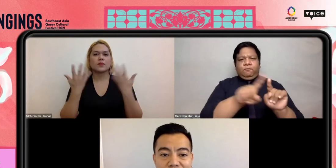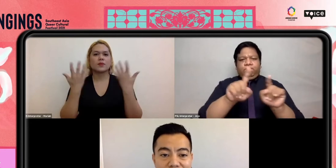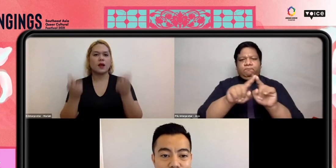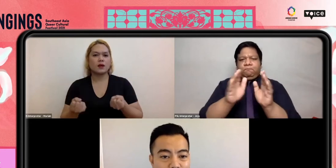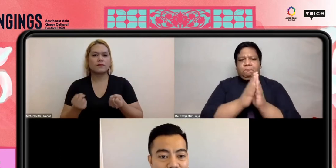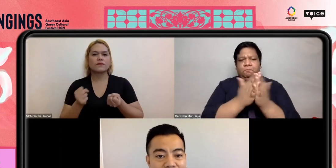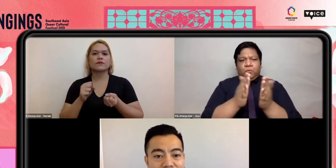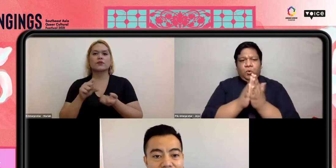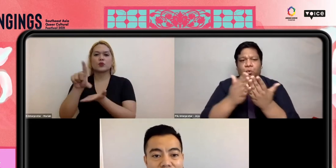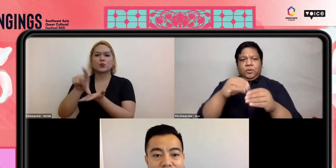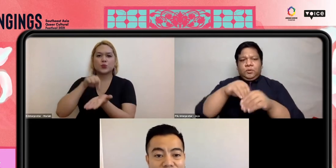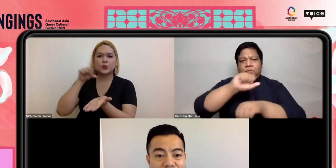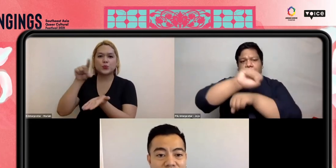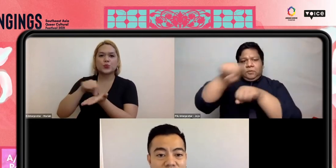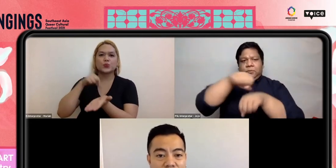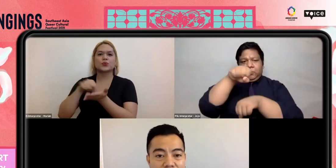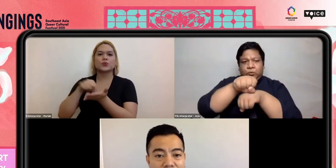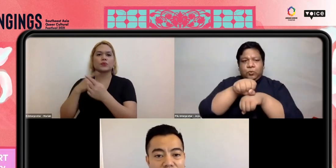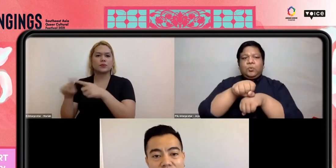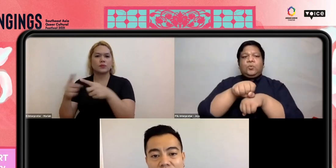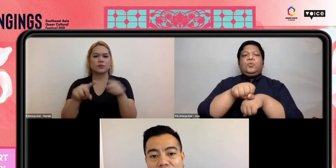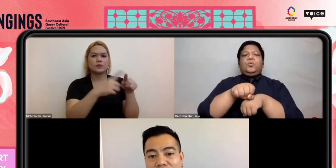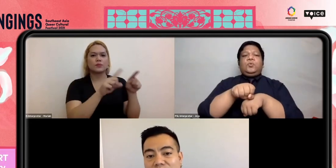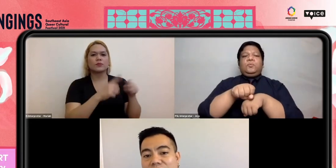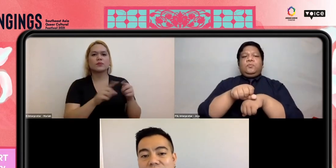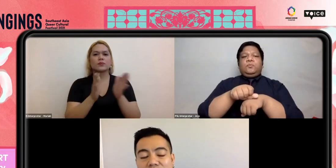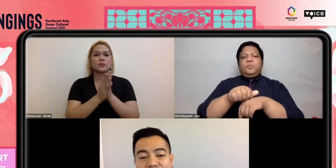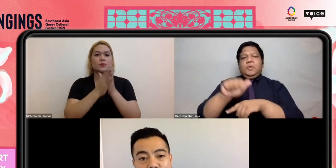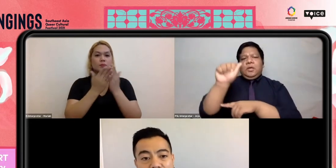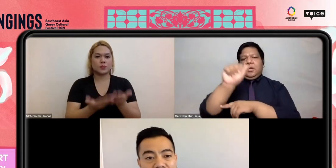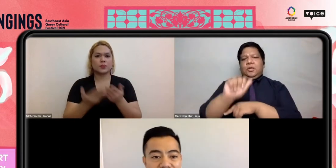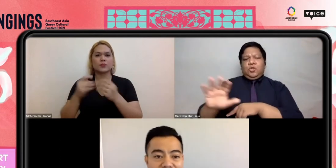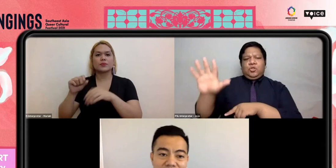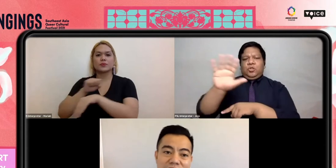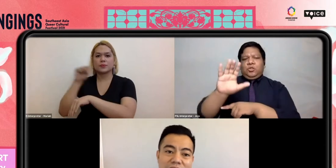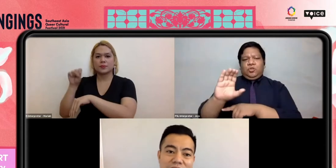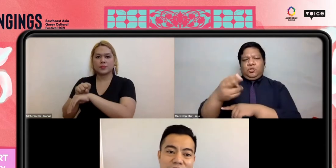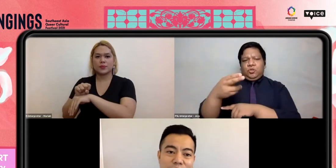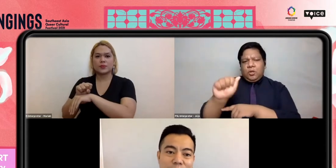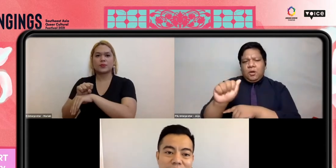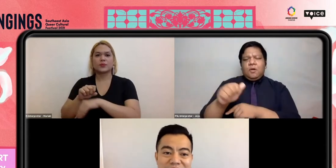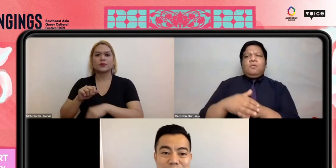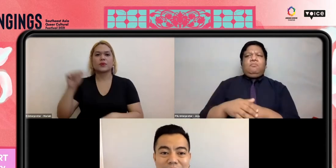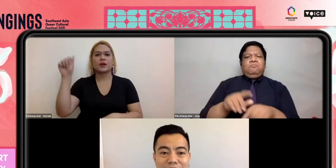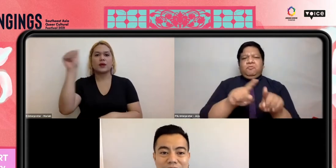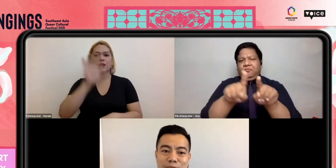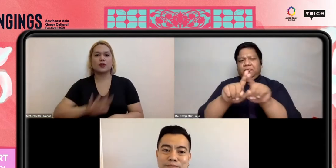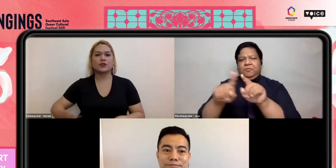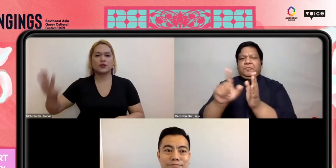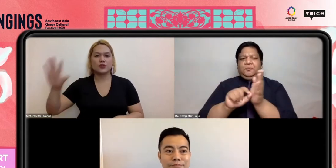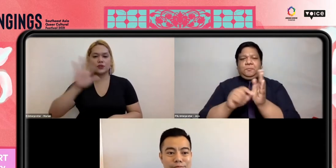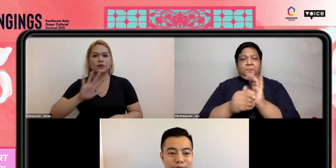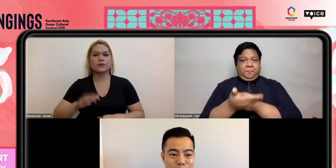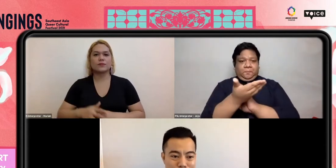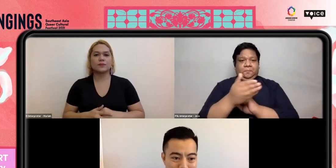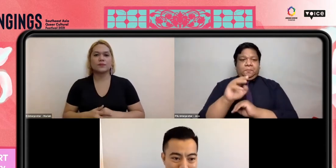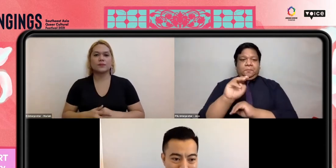Review Singapore, Asian Cha, Harana, among others. So here's Miguel.